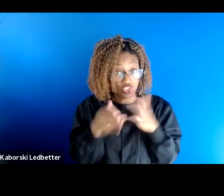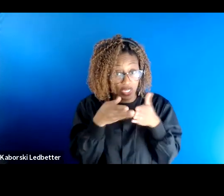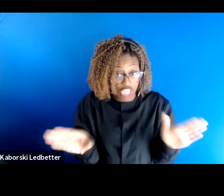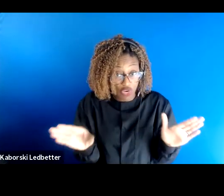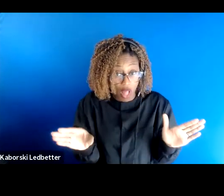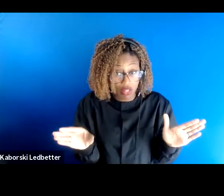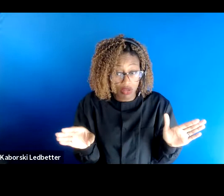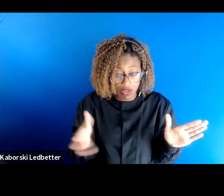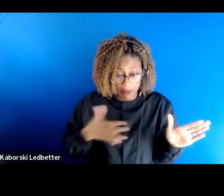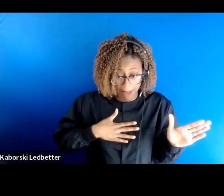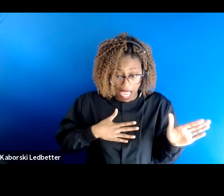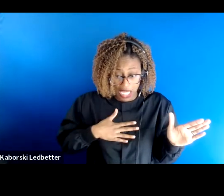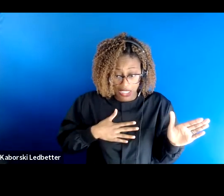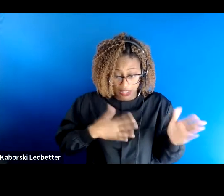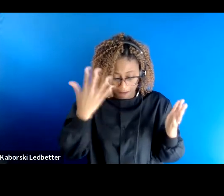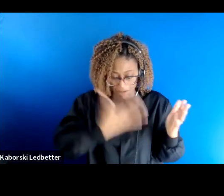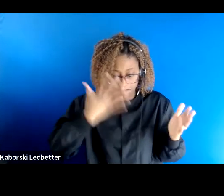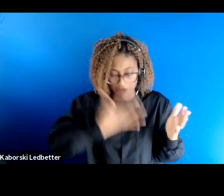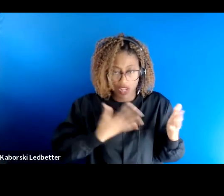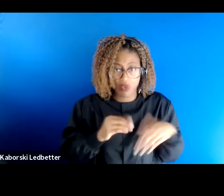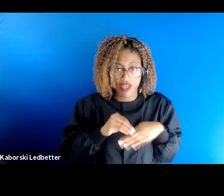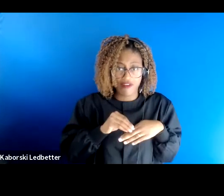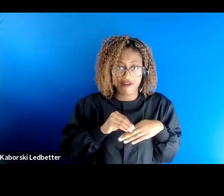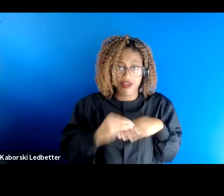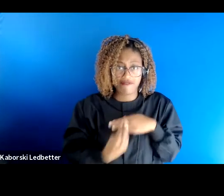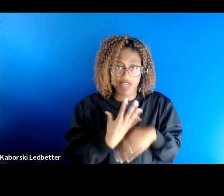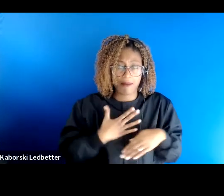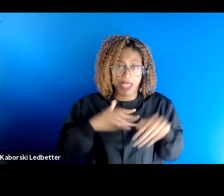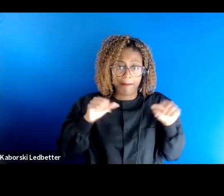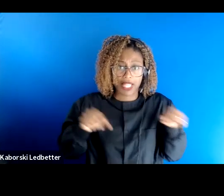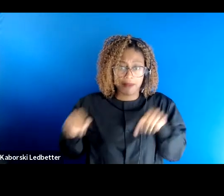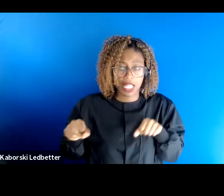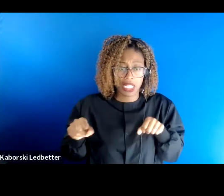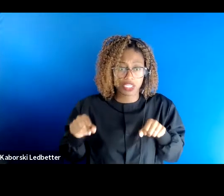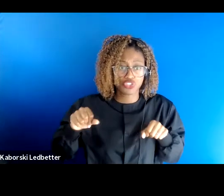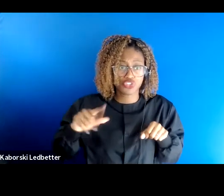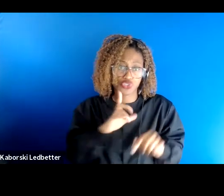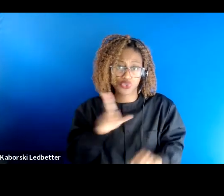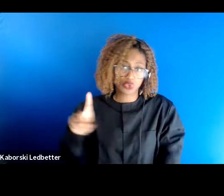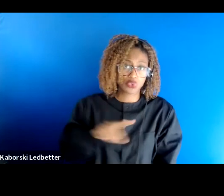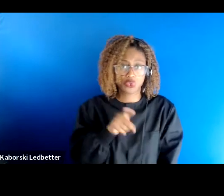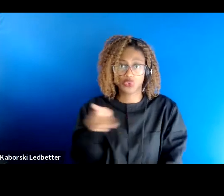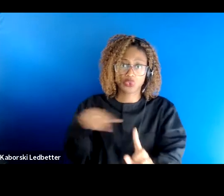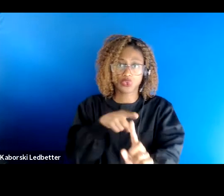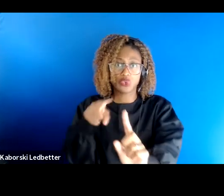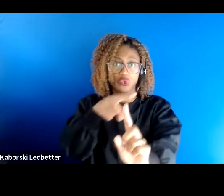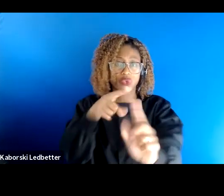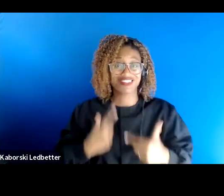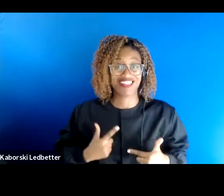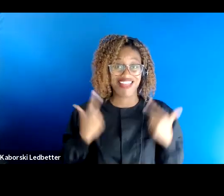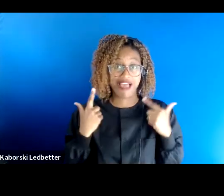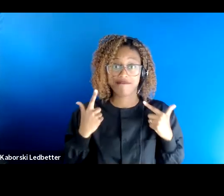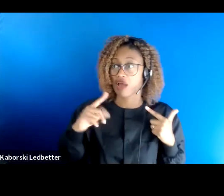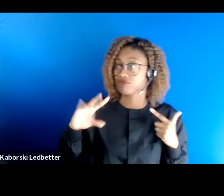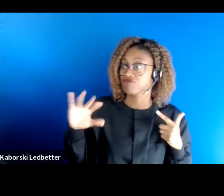may deeply impact your ability to move through and access space. So